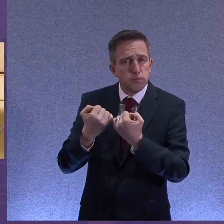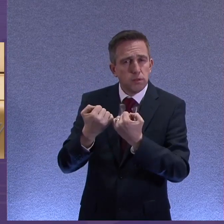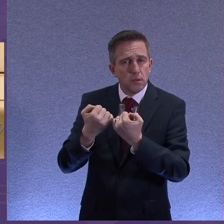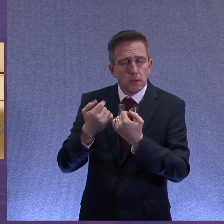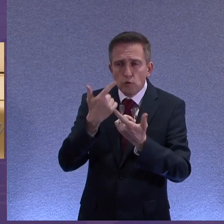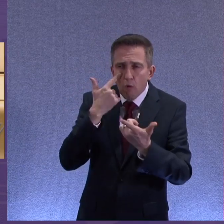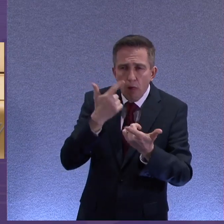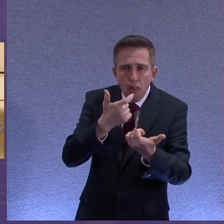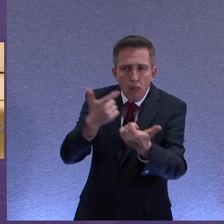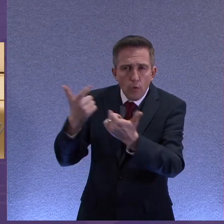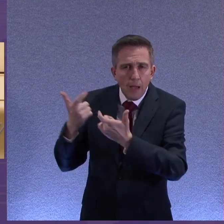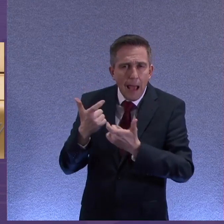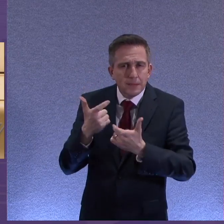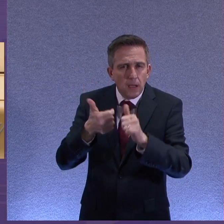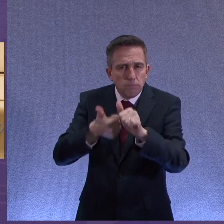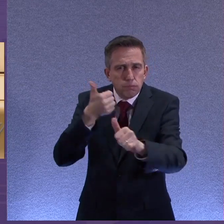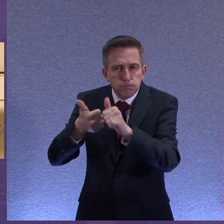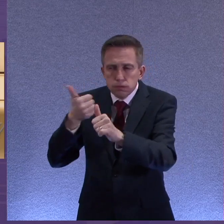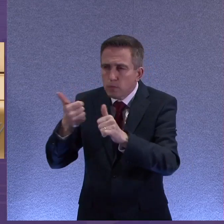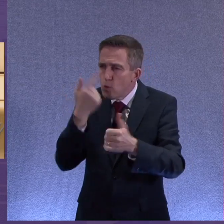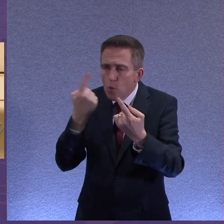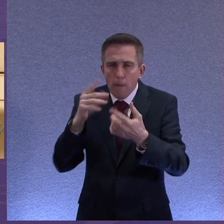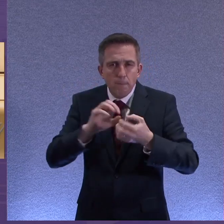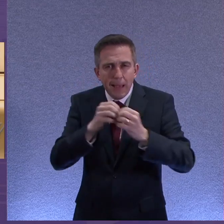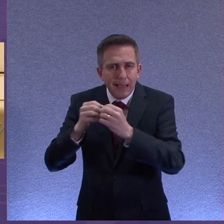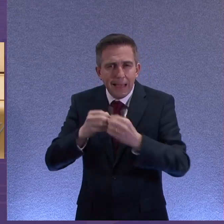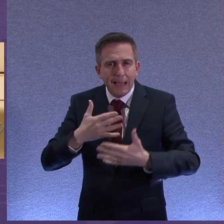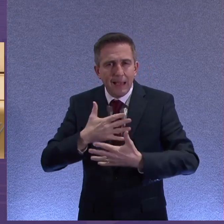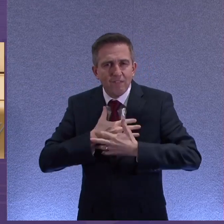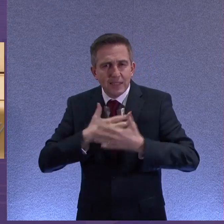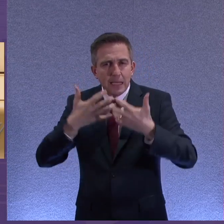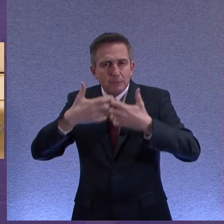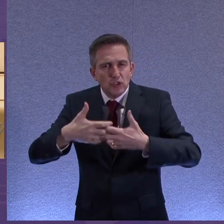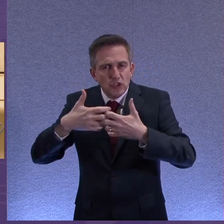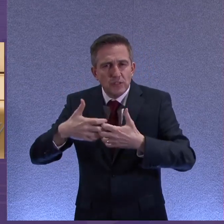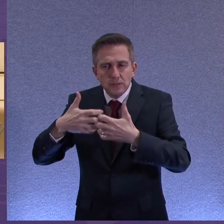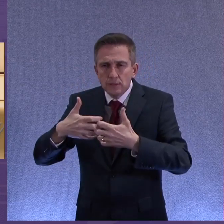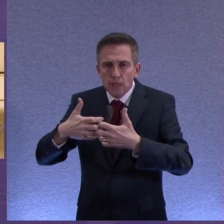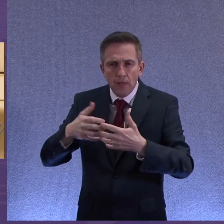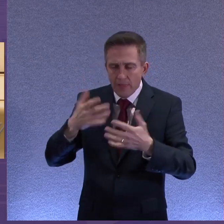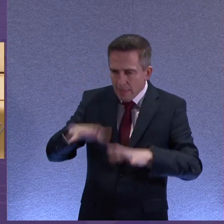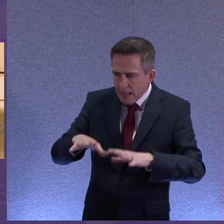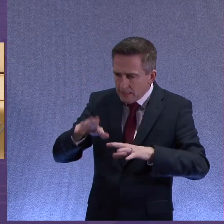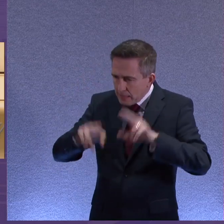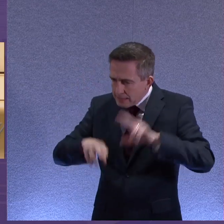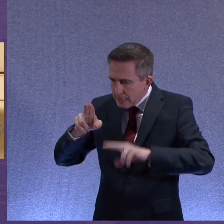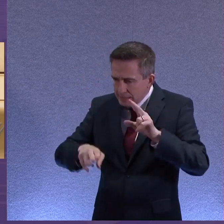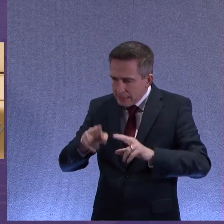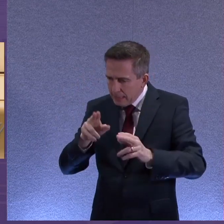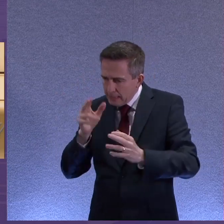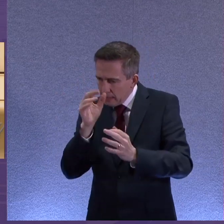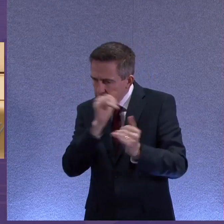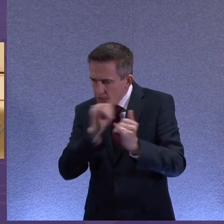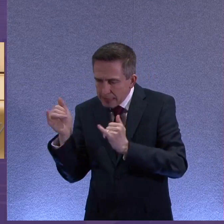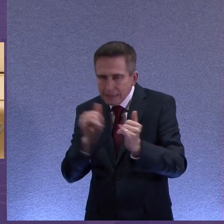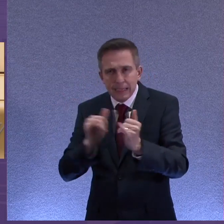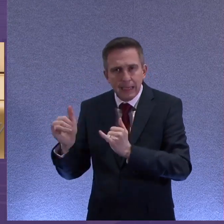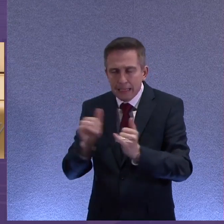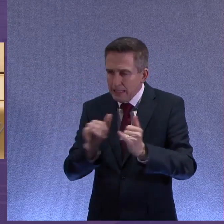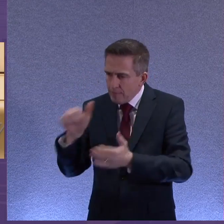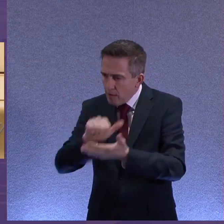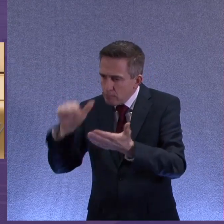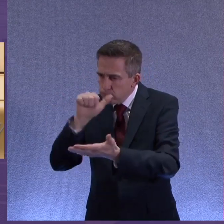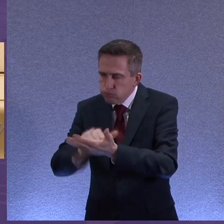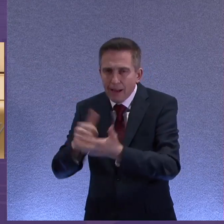the whole manufacturing those innovations, testing that out with a degree of expertise and skill in order to advise